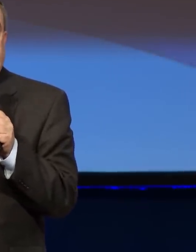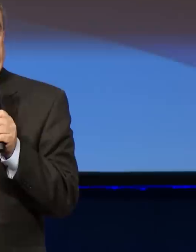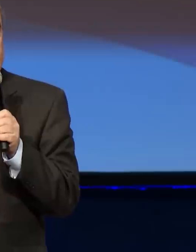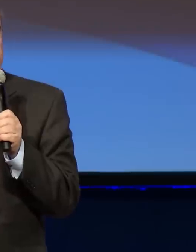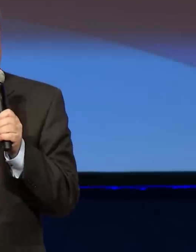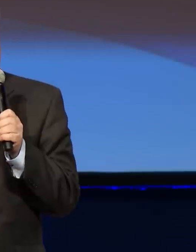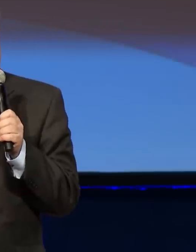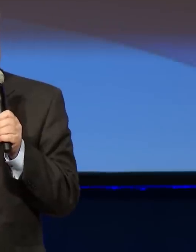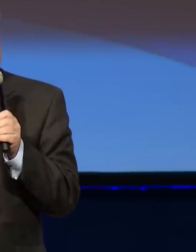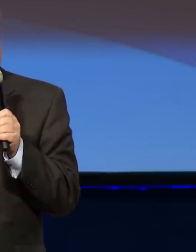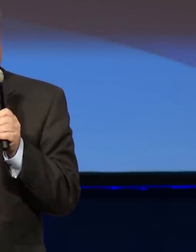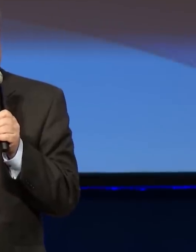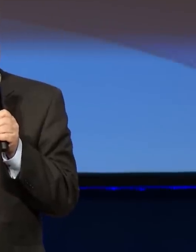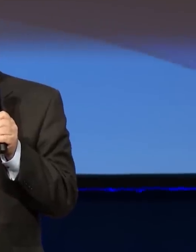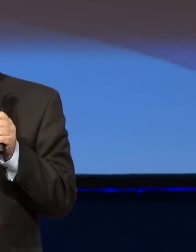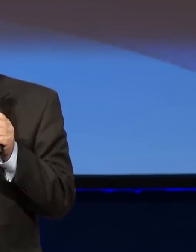going to do it anyway because.